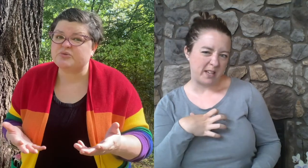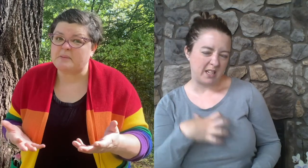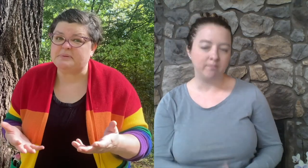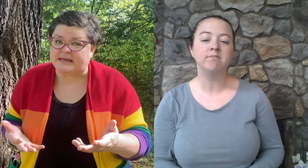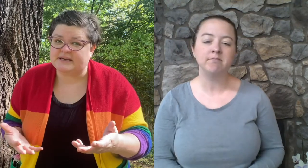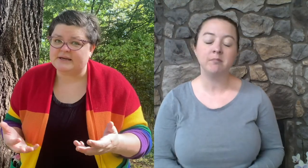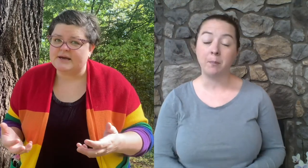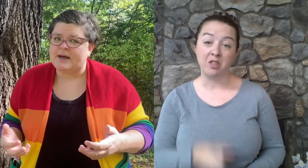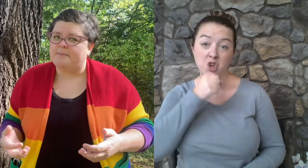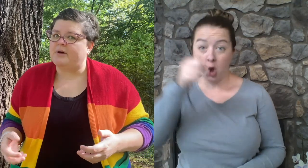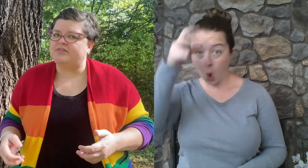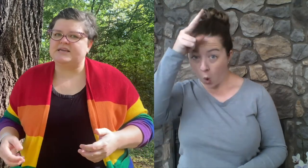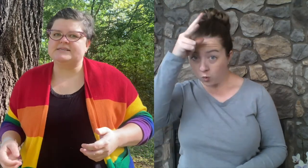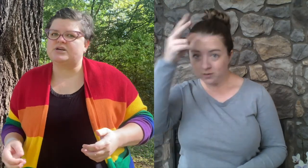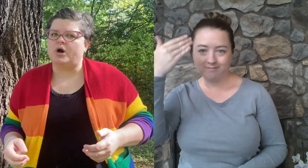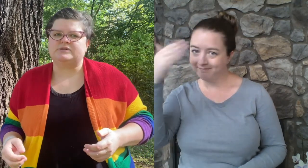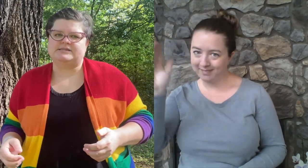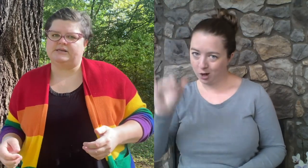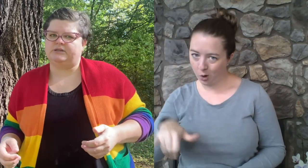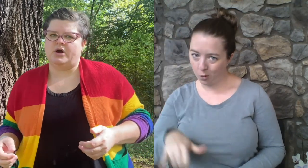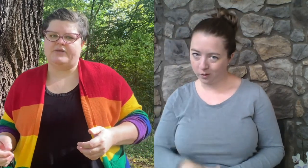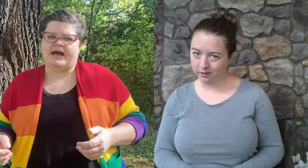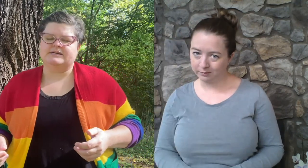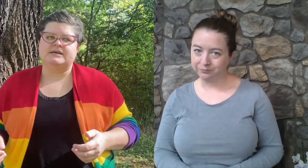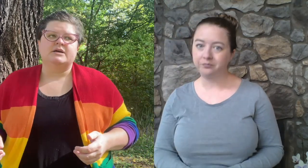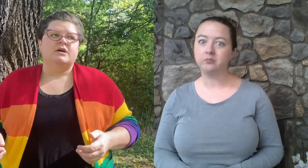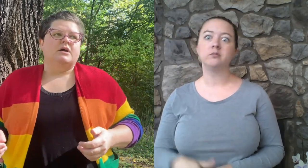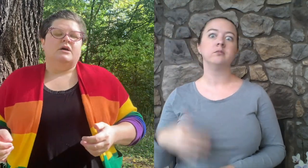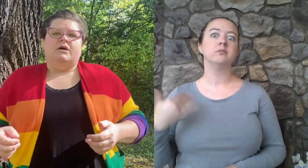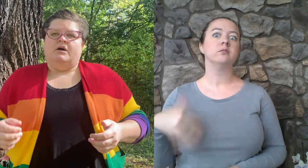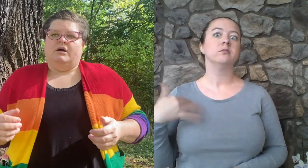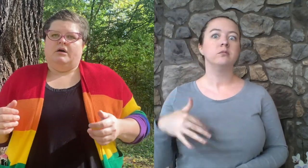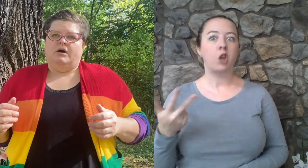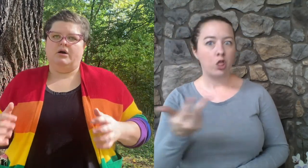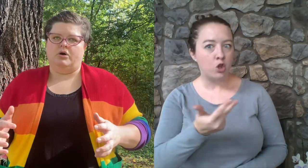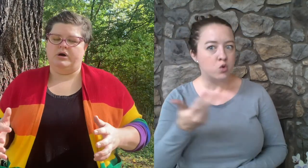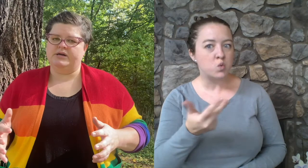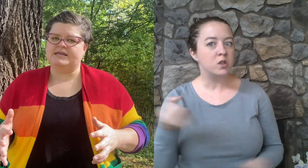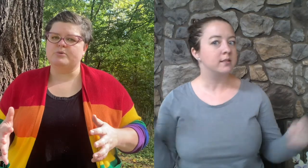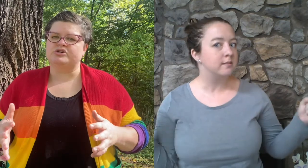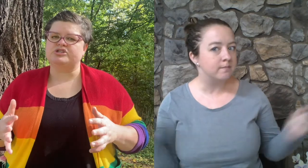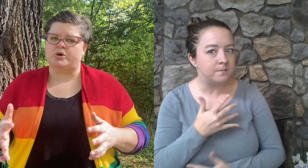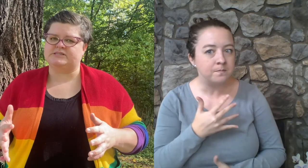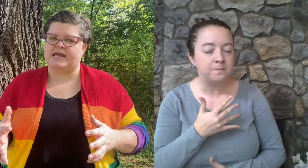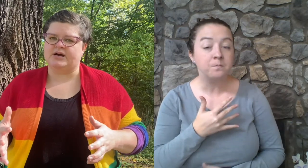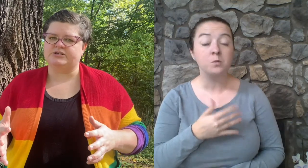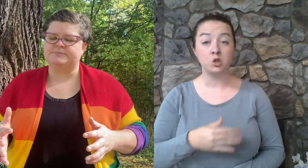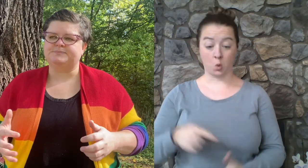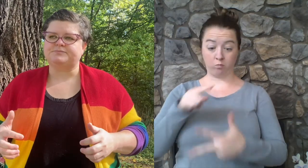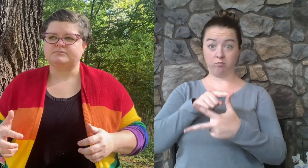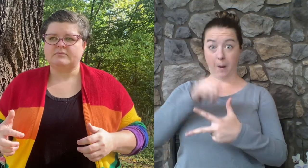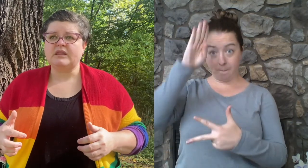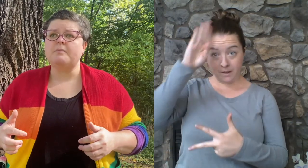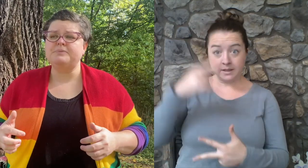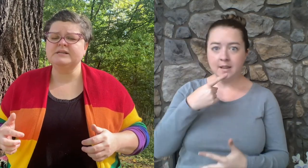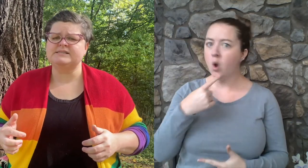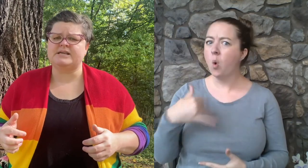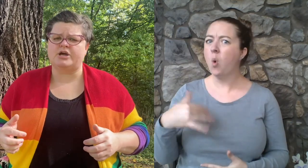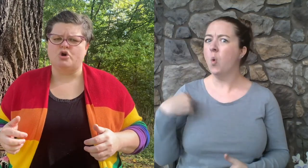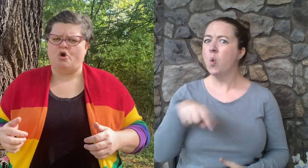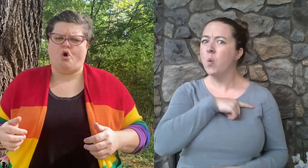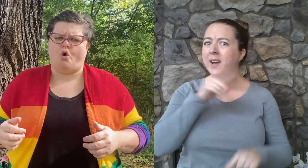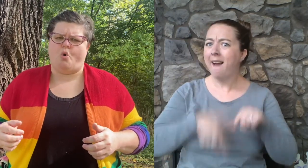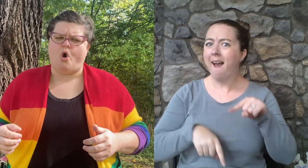just grumpy. But these goats didn't know that. Oh, they were so scared. Billy